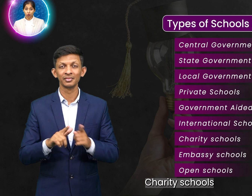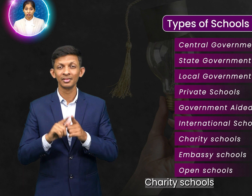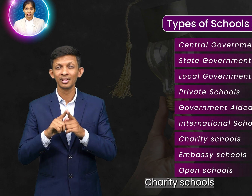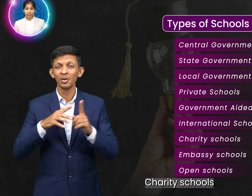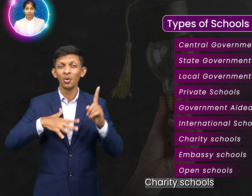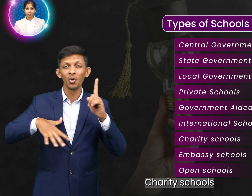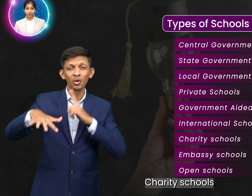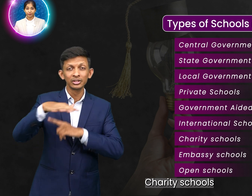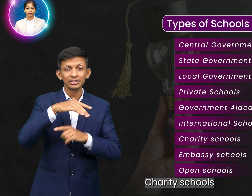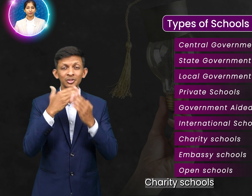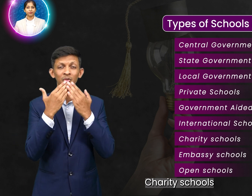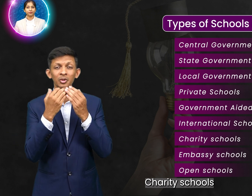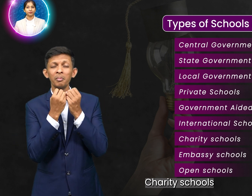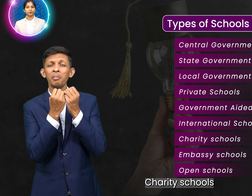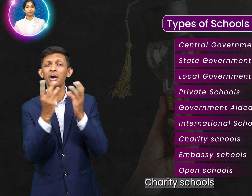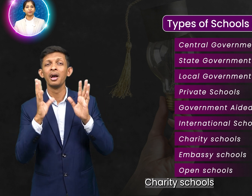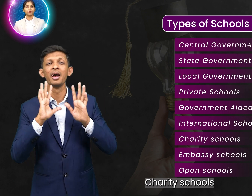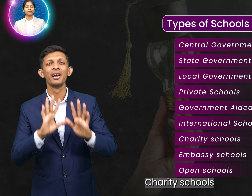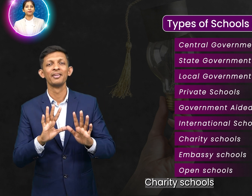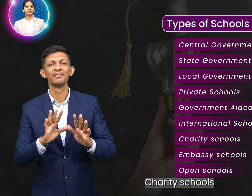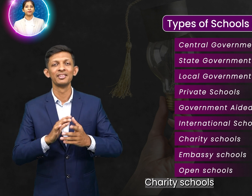charity schools,